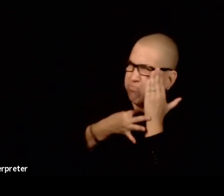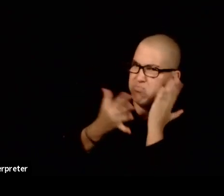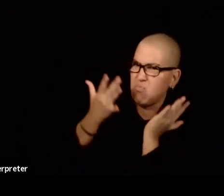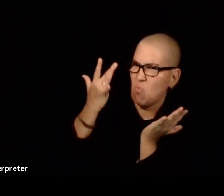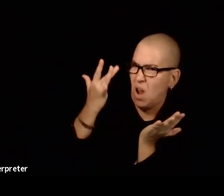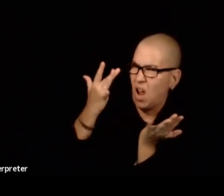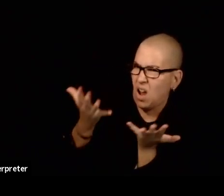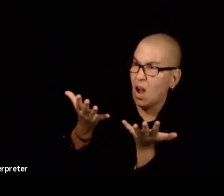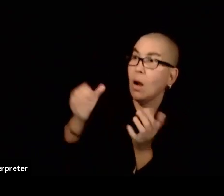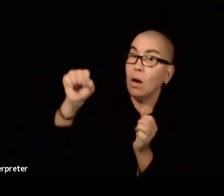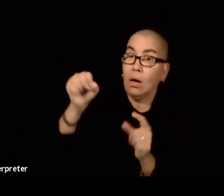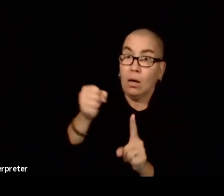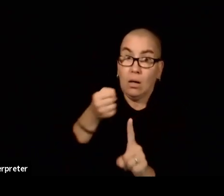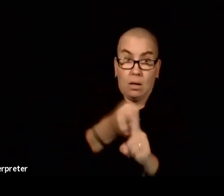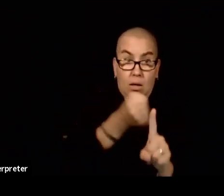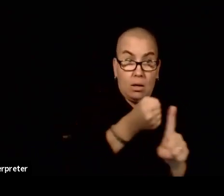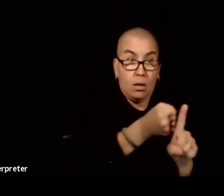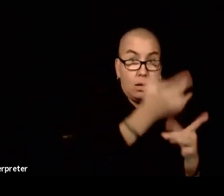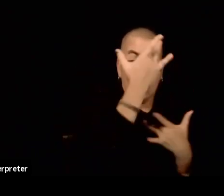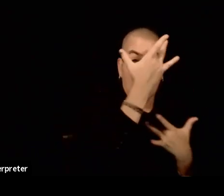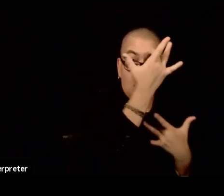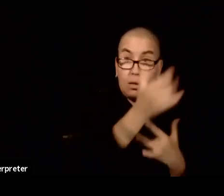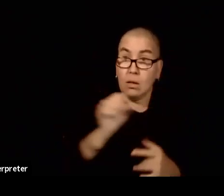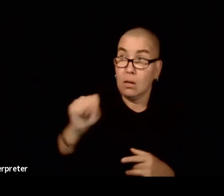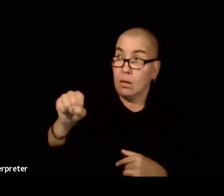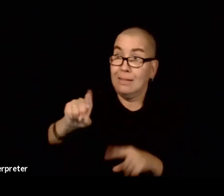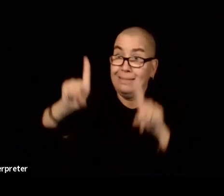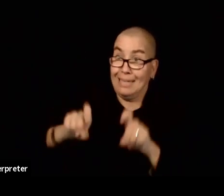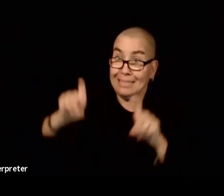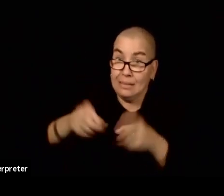are you crediting that lowering death total to?